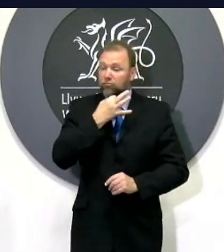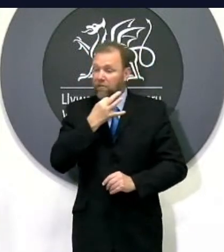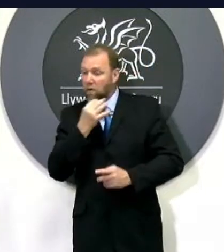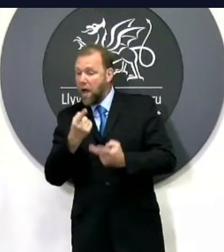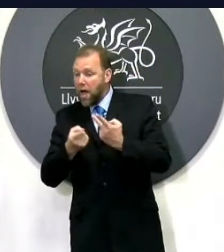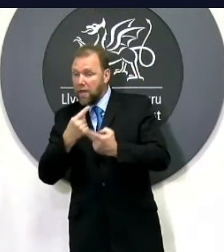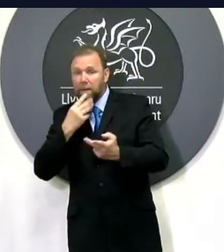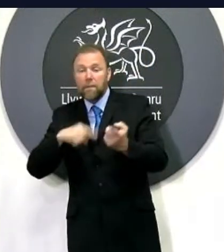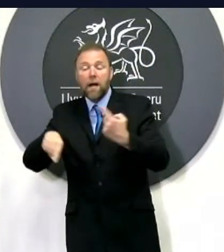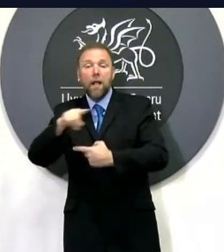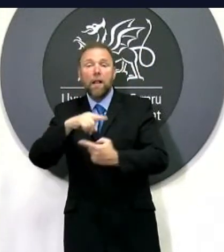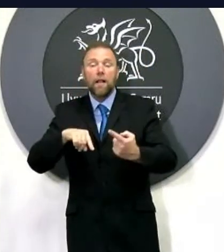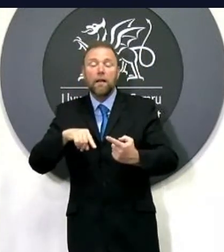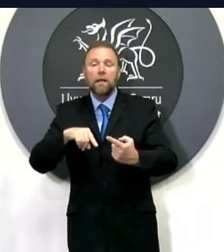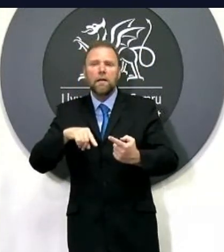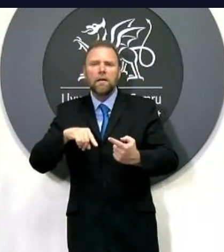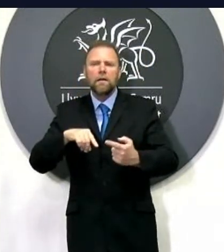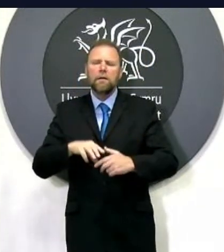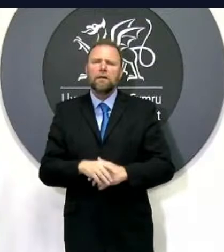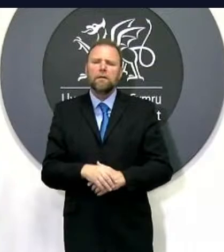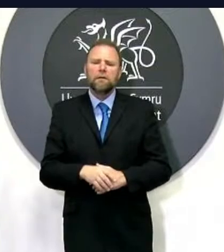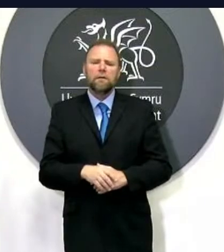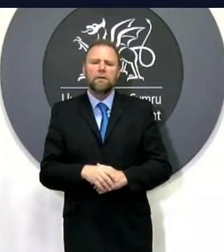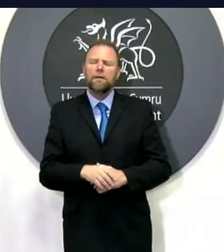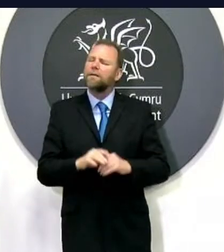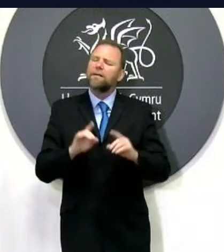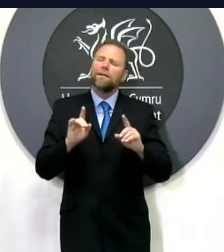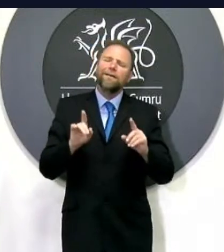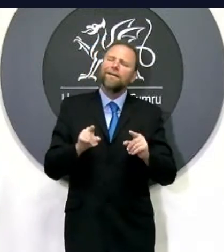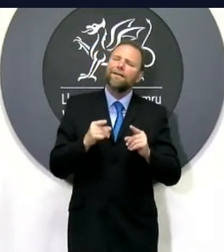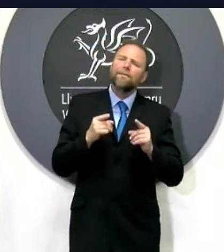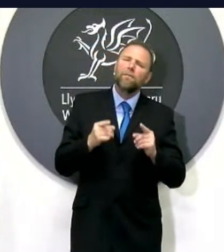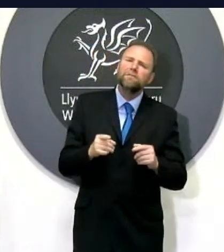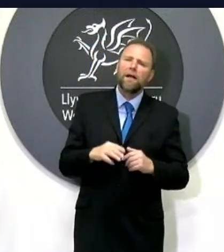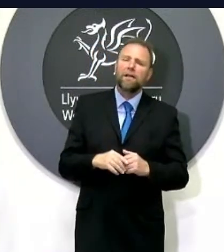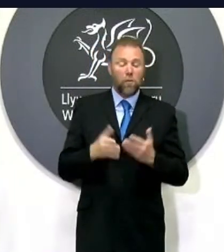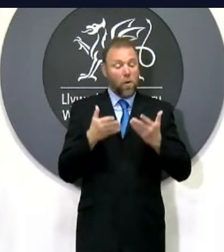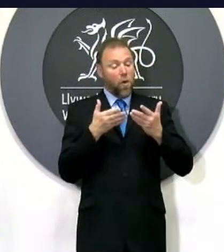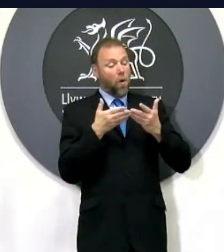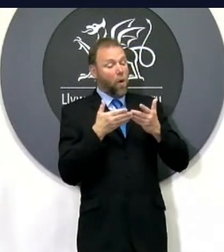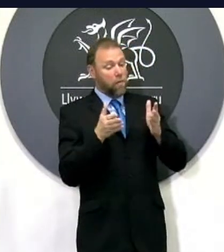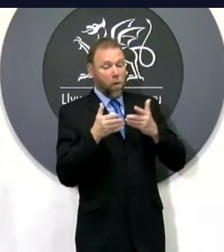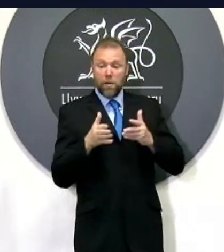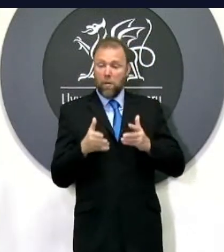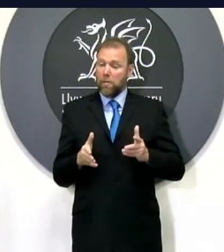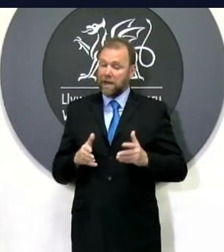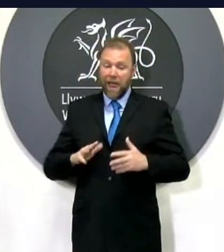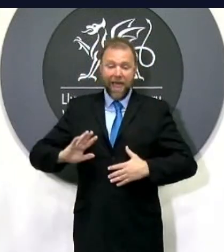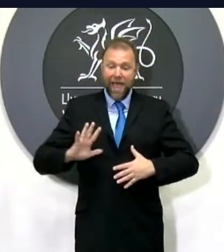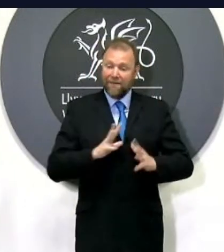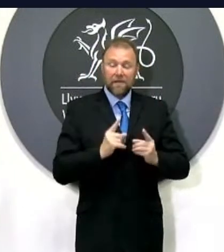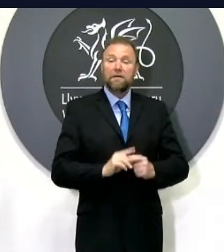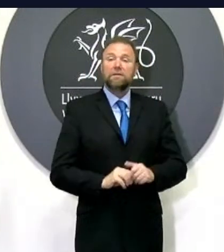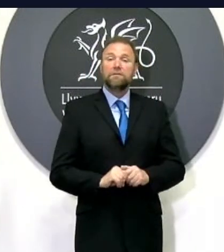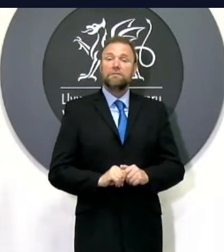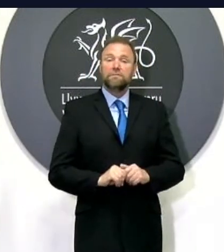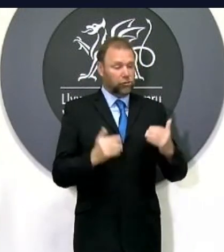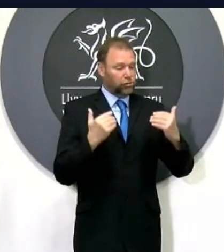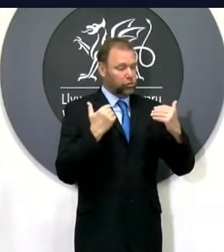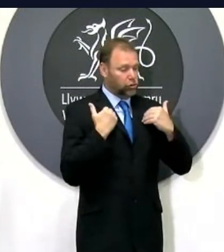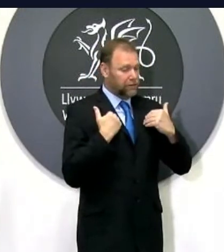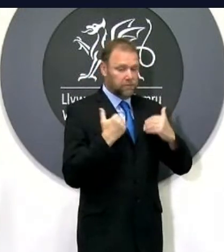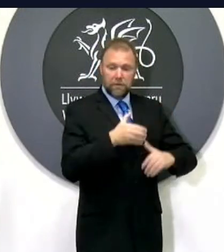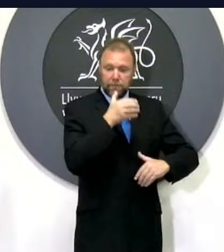well. It's simply not possible to reopen everything all in one go. The risk would